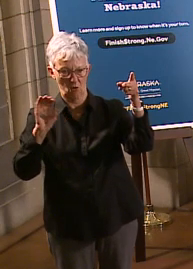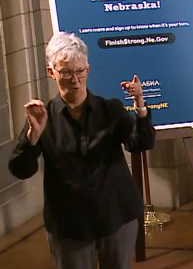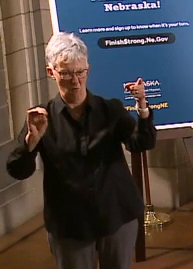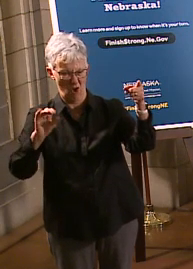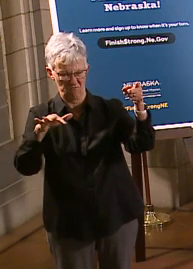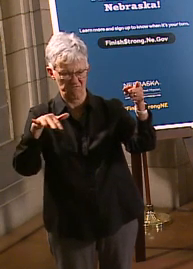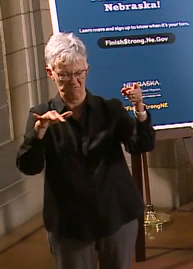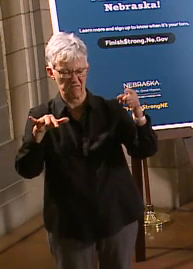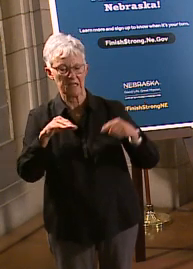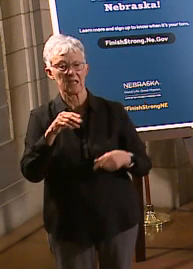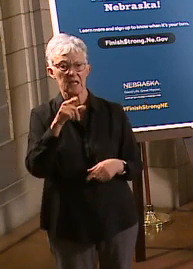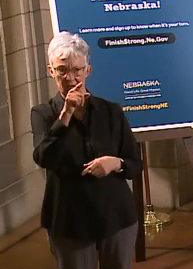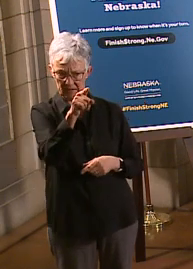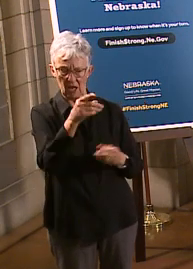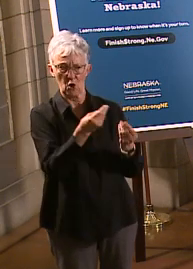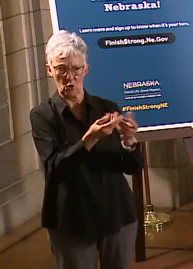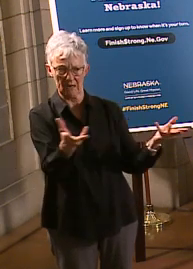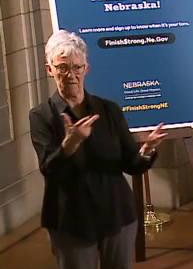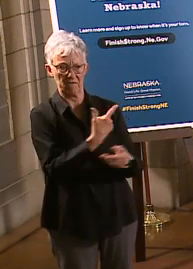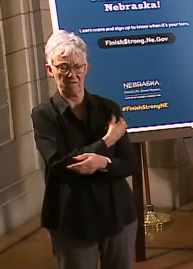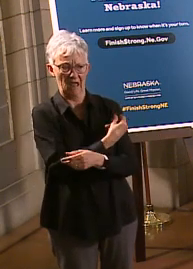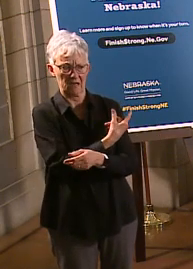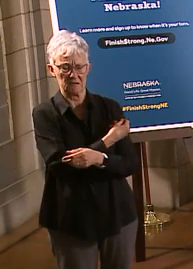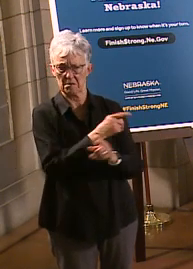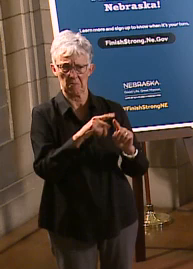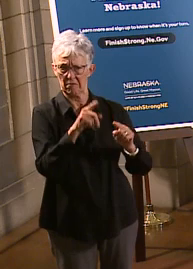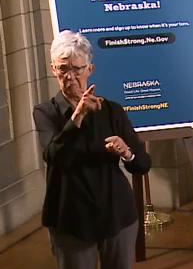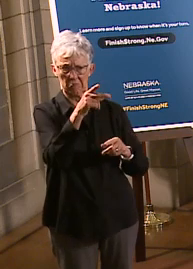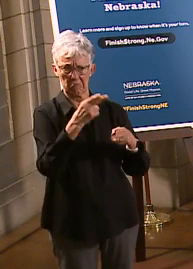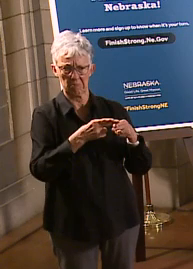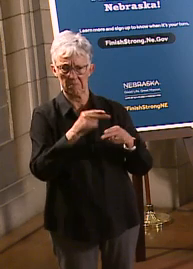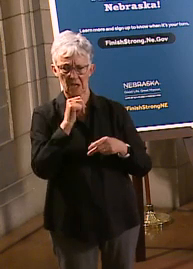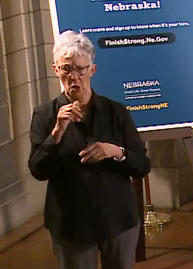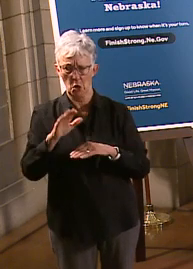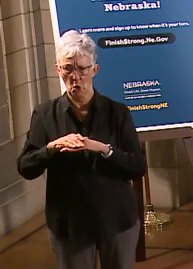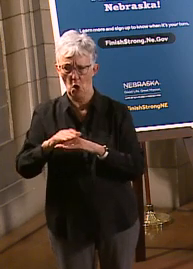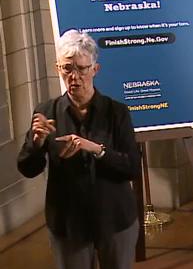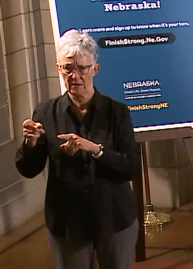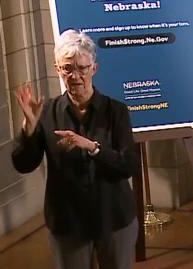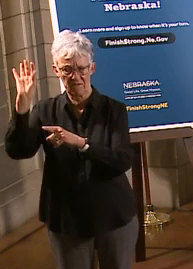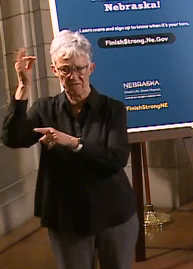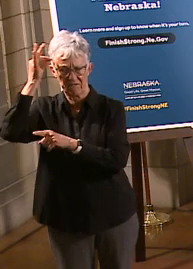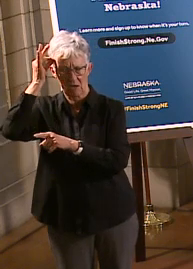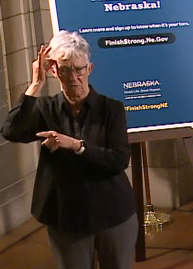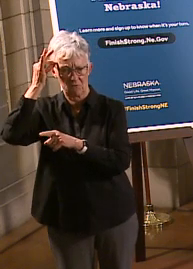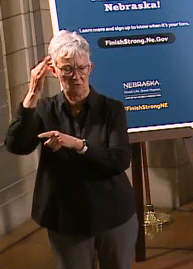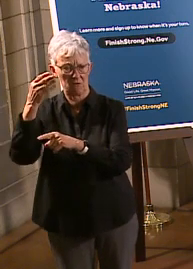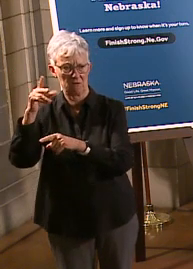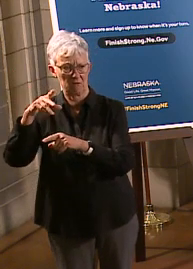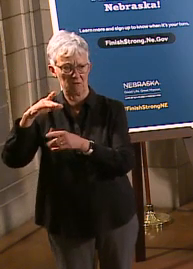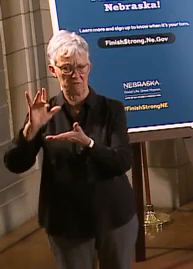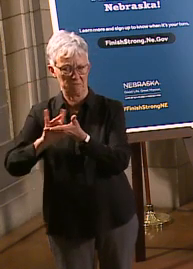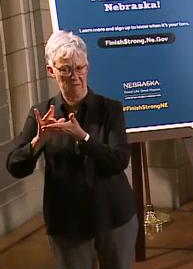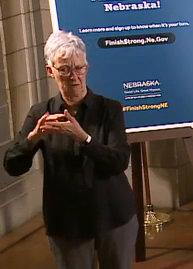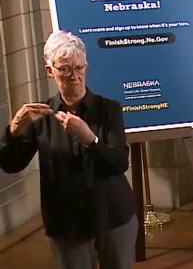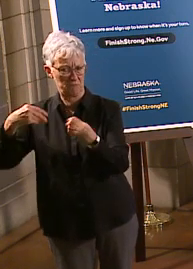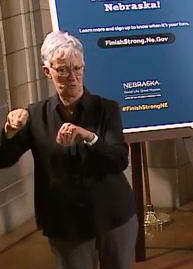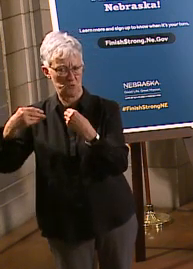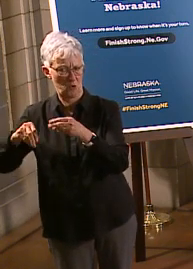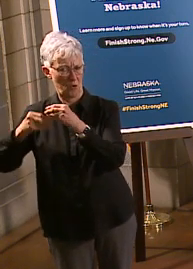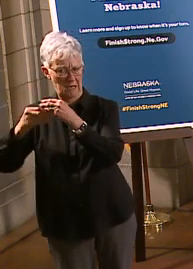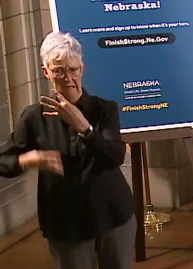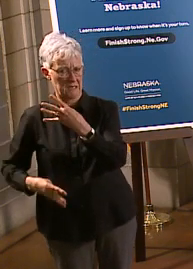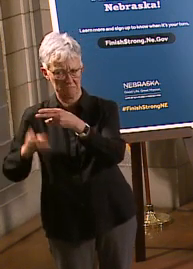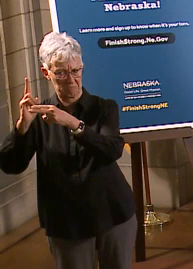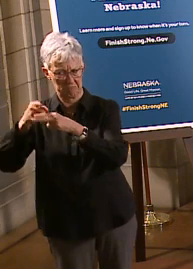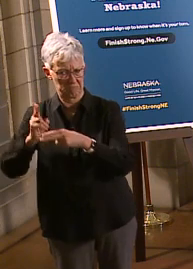doing vaccines. We are working with additional, pharmacies to be able to provide vaccines that were,